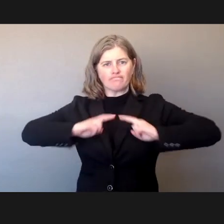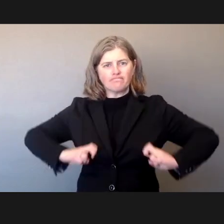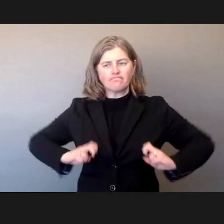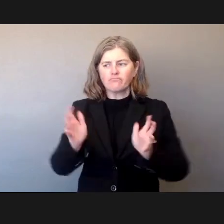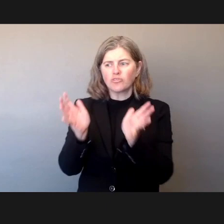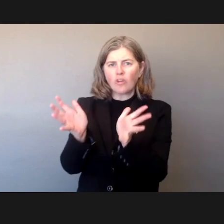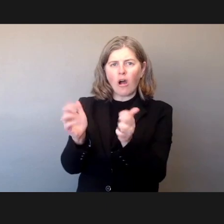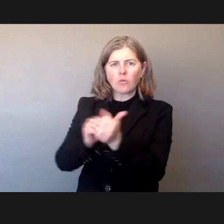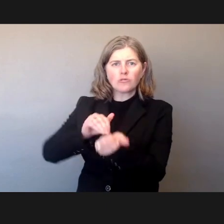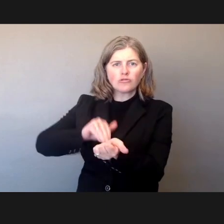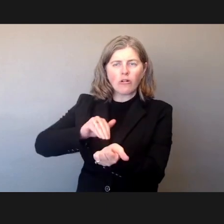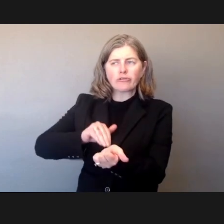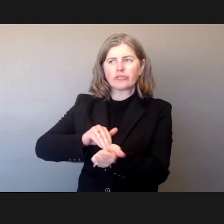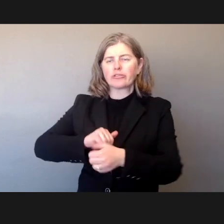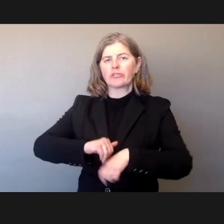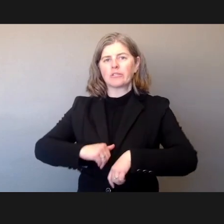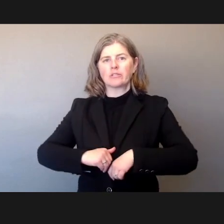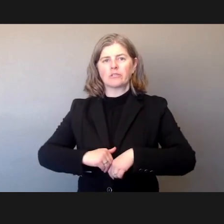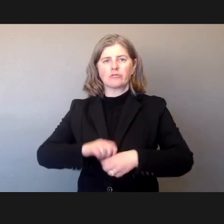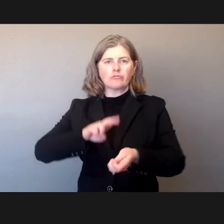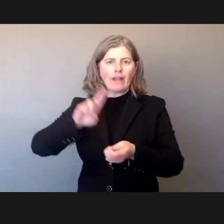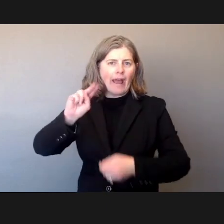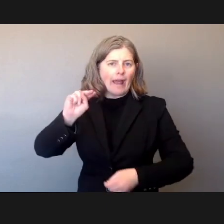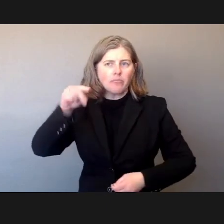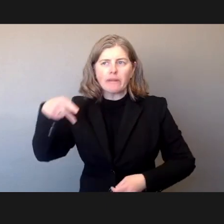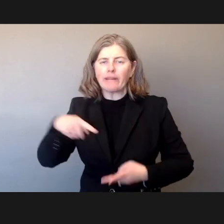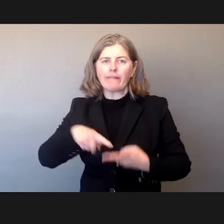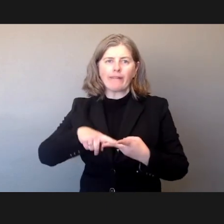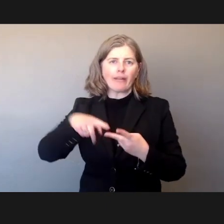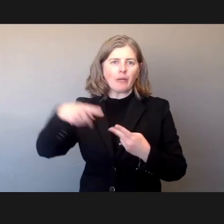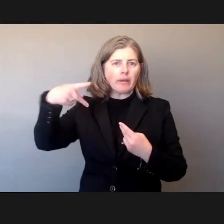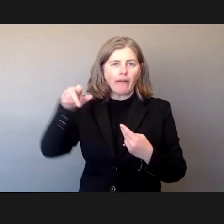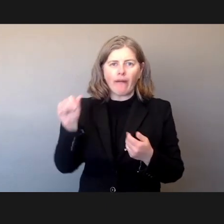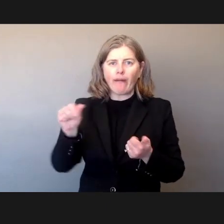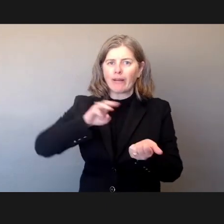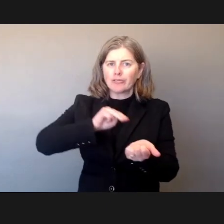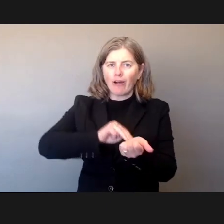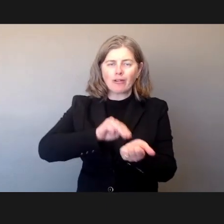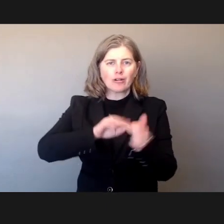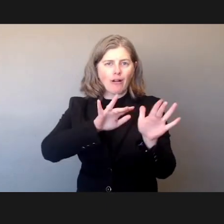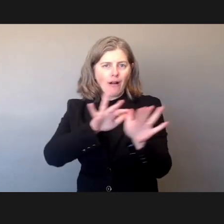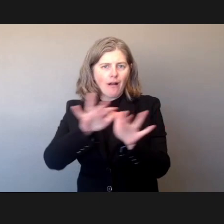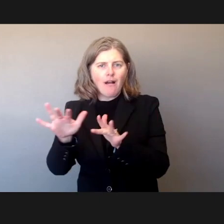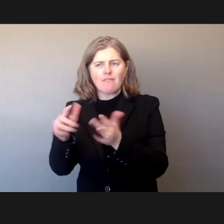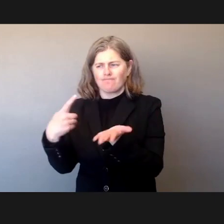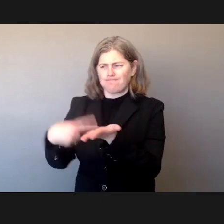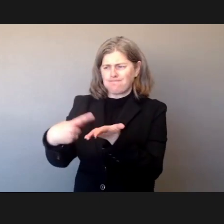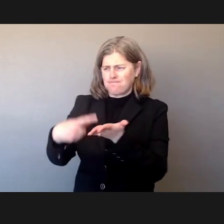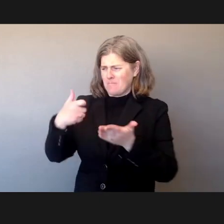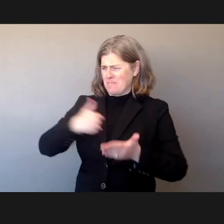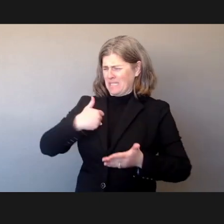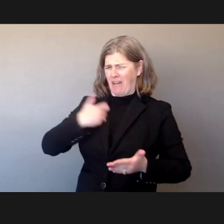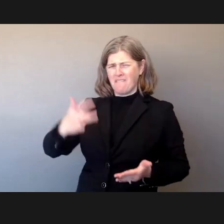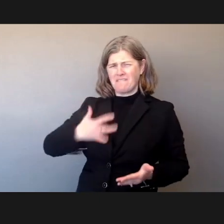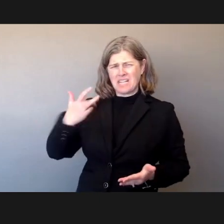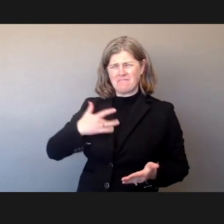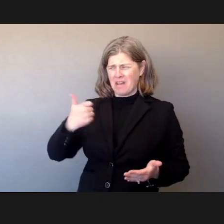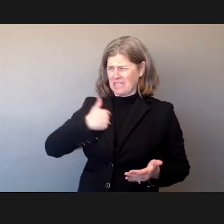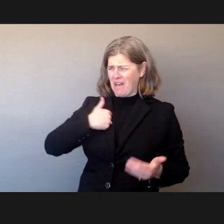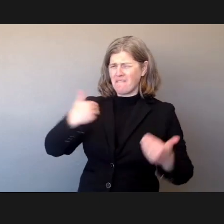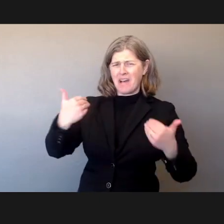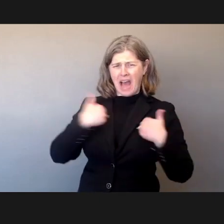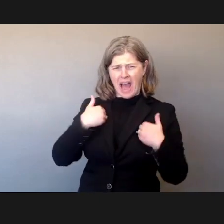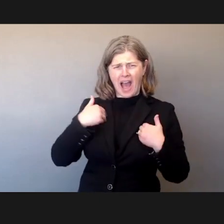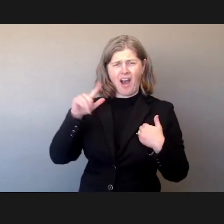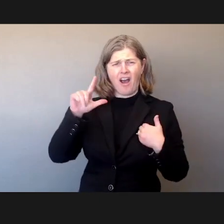with your nurse practitioner, physician's assistant, physician, other treating provider about